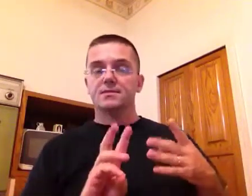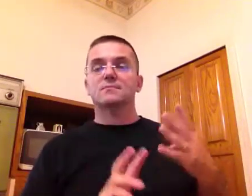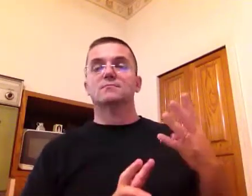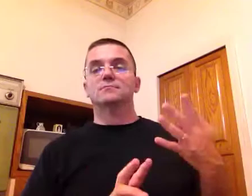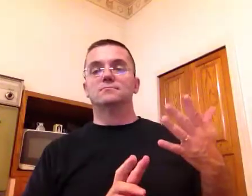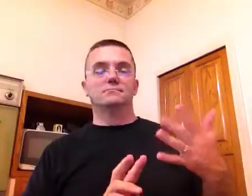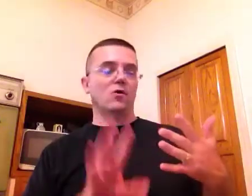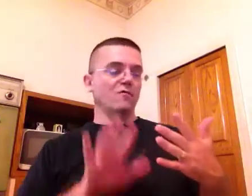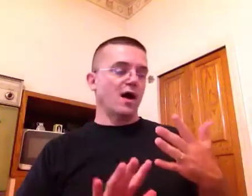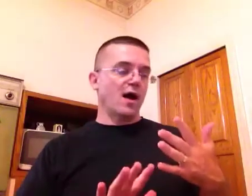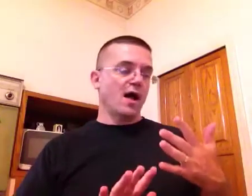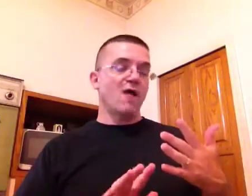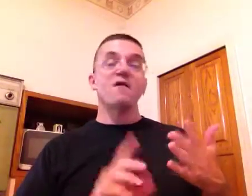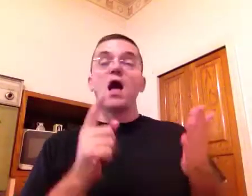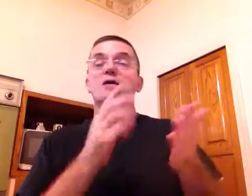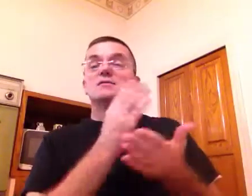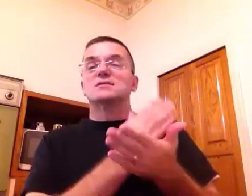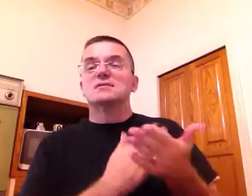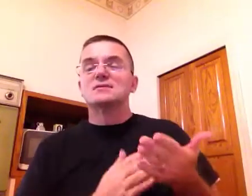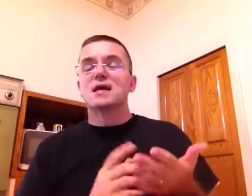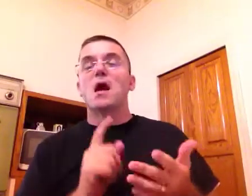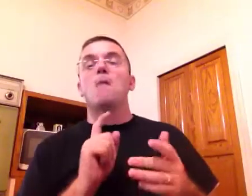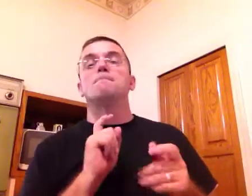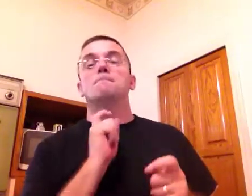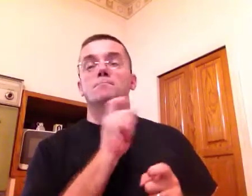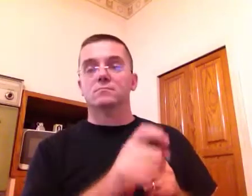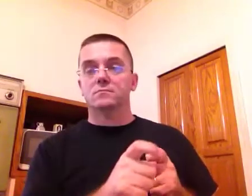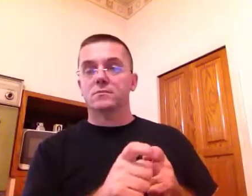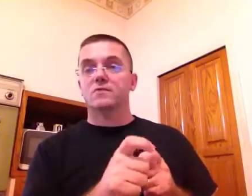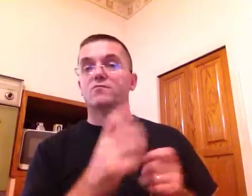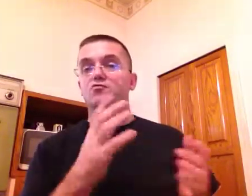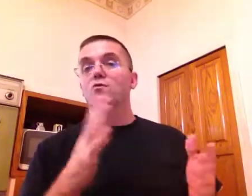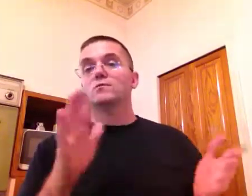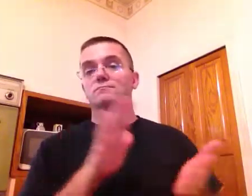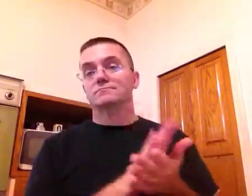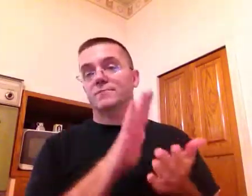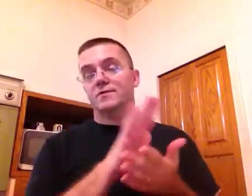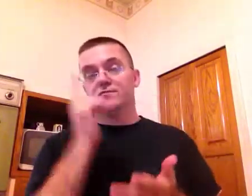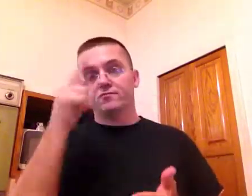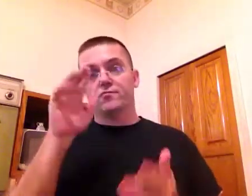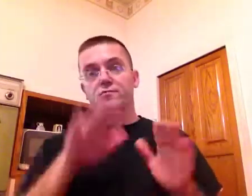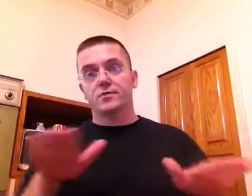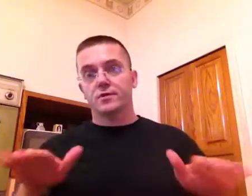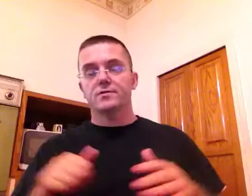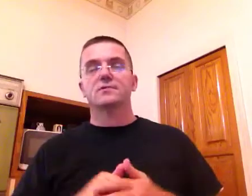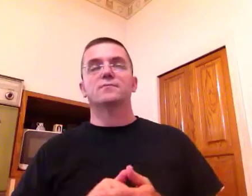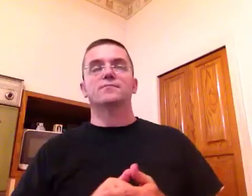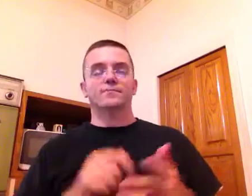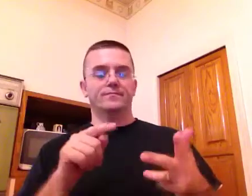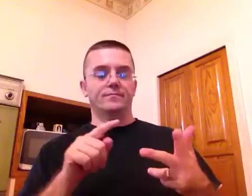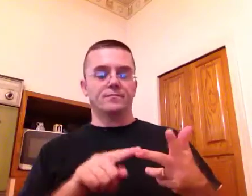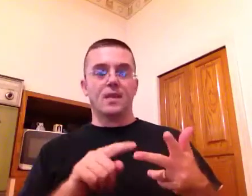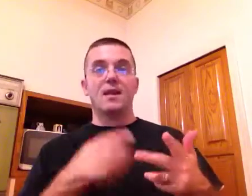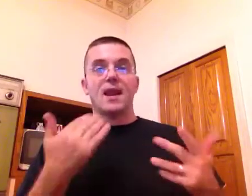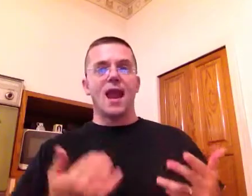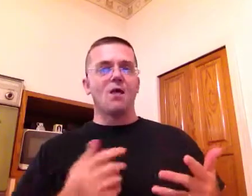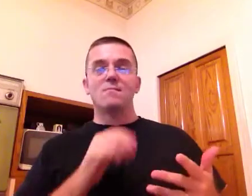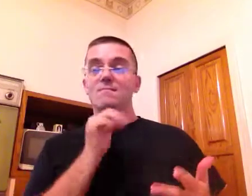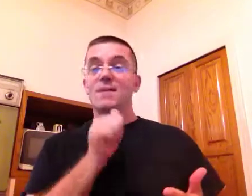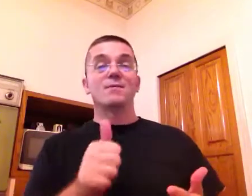towards college. It doesn't have to be perfect, but we're doing something towards college. And for now, you may not be paying any extra on your mortgage at baby step 6. Baby